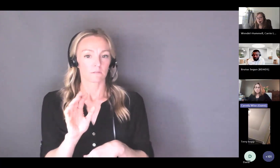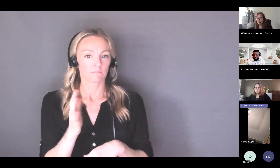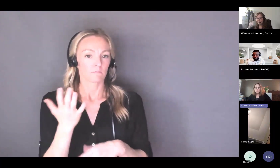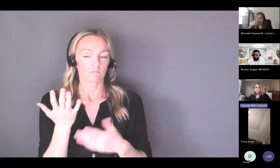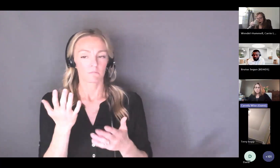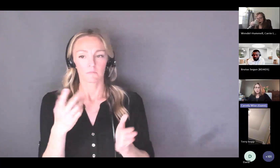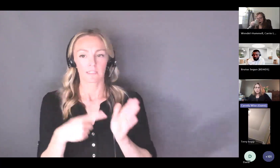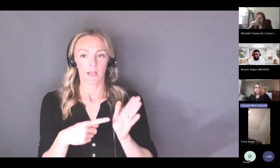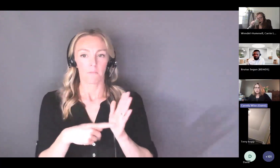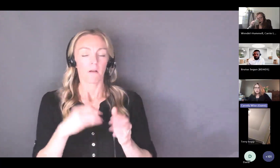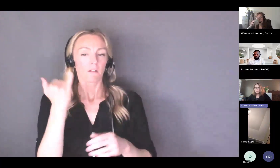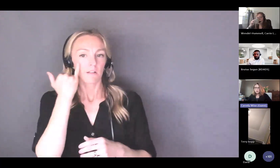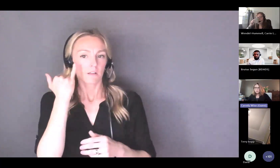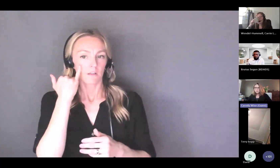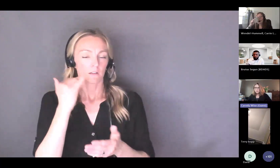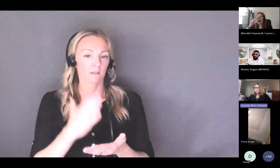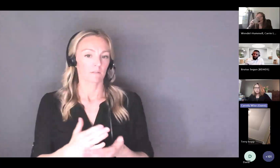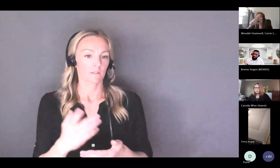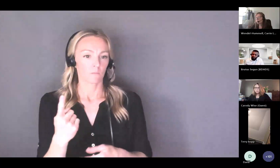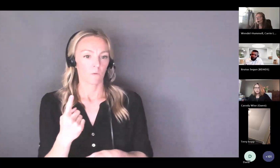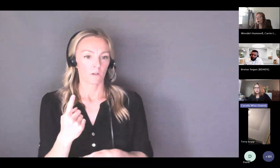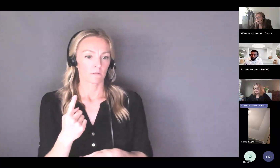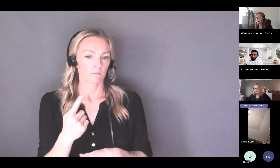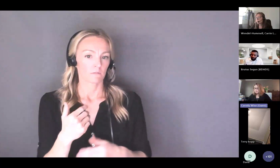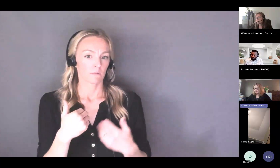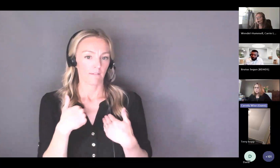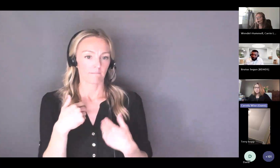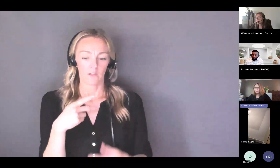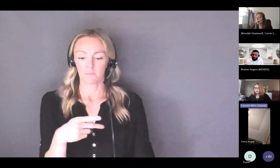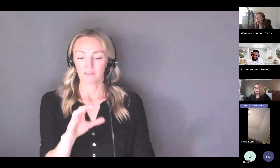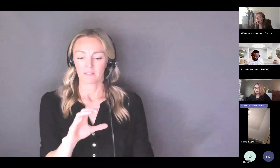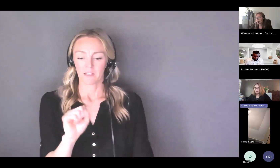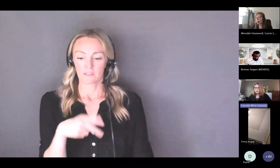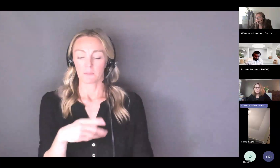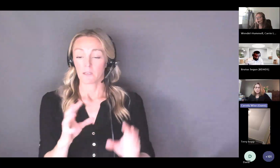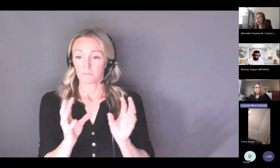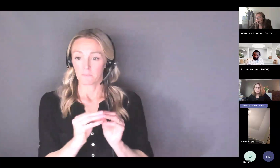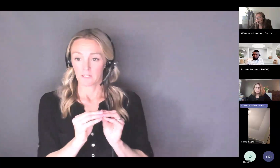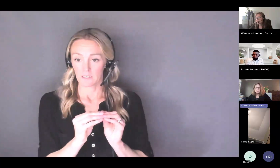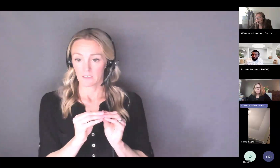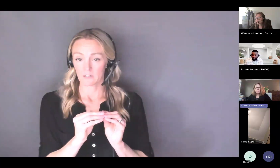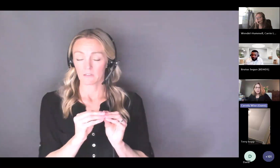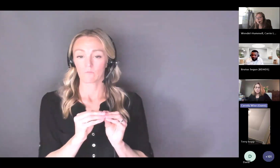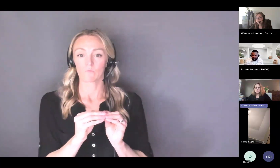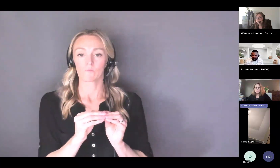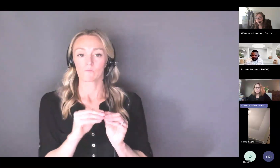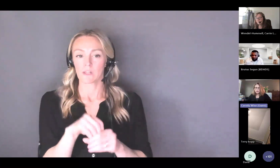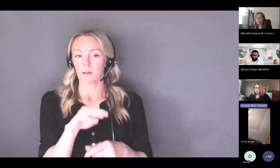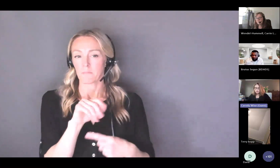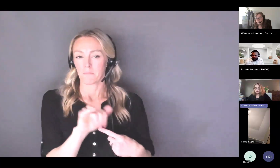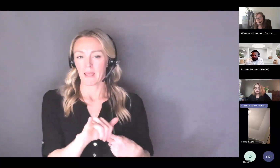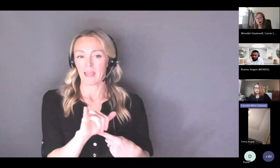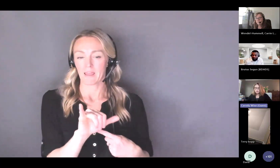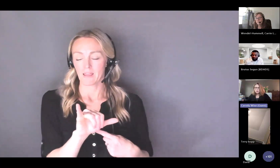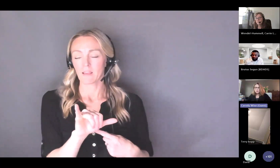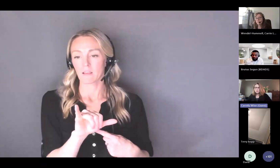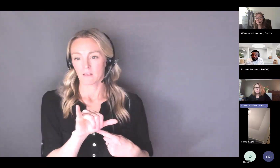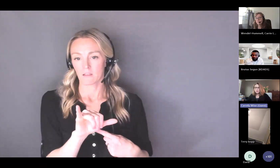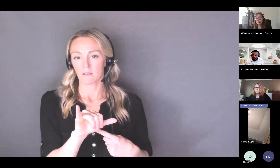an example, somebody has a PCSP meeting in May of that